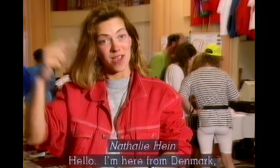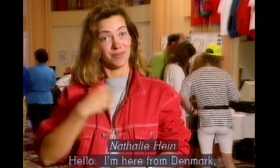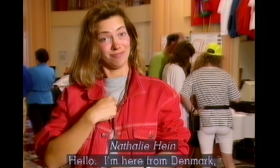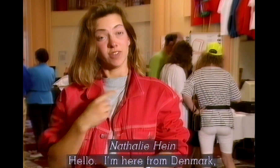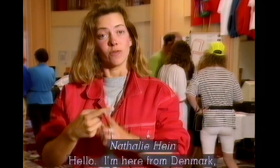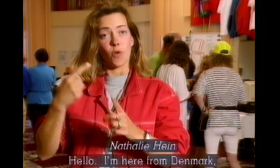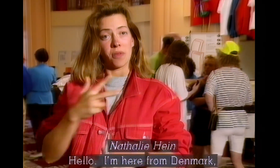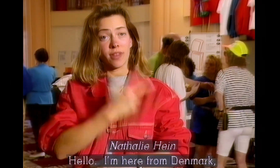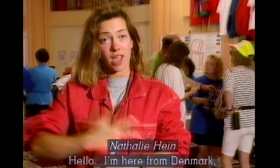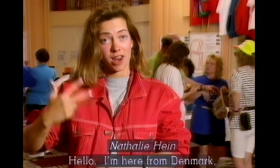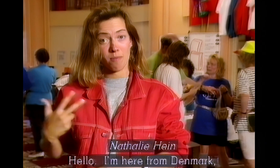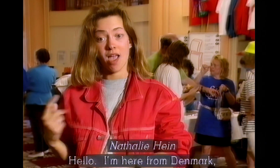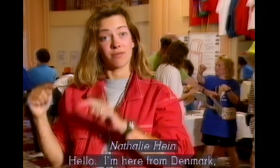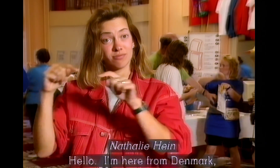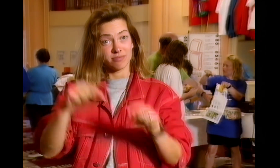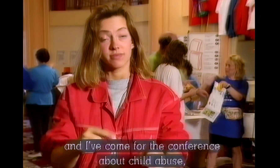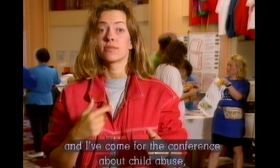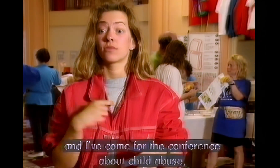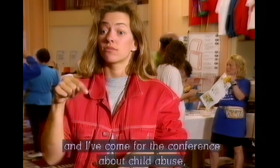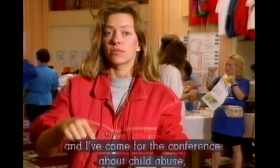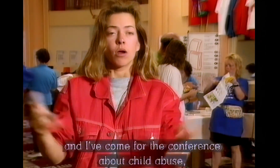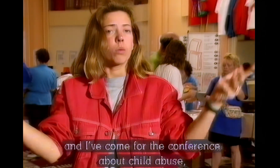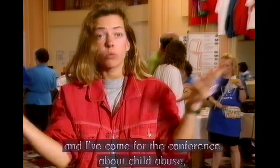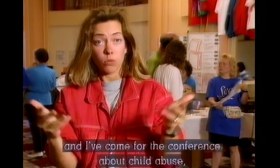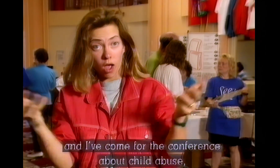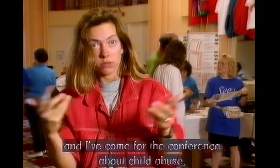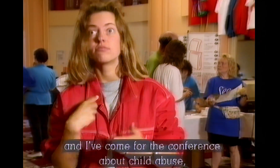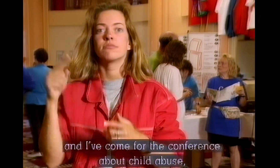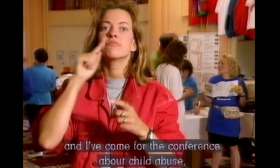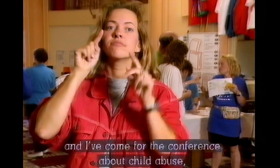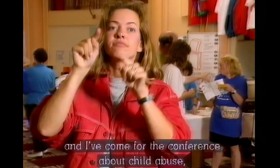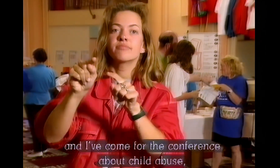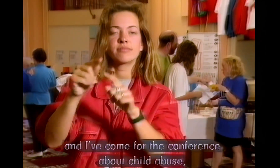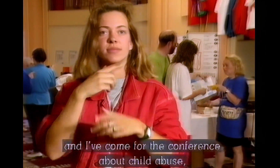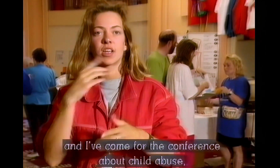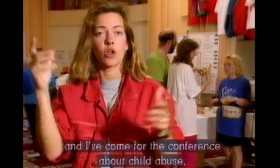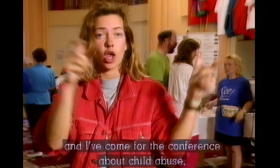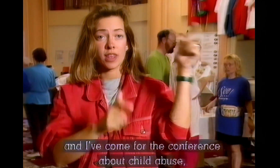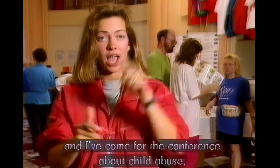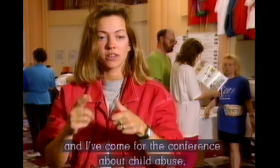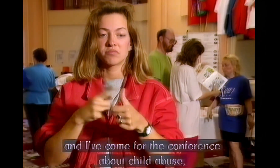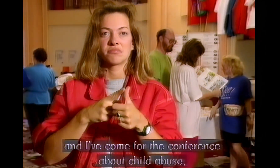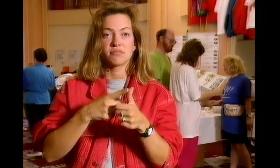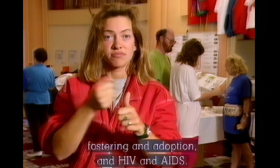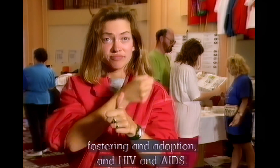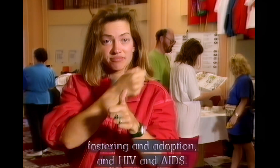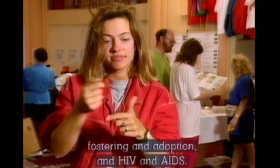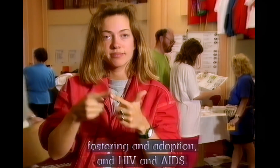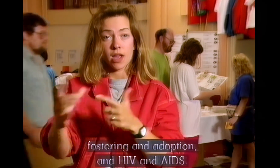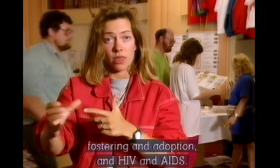Hello, I'm here from Denmark and I've come for the conference about child abuse, fostering and adoption